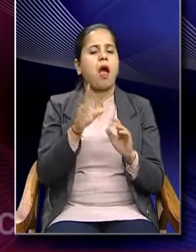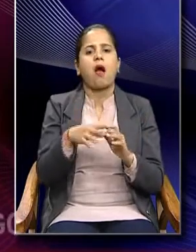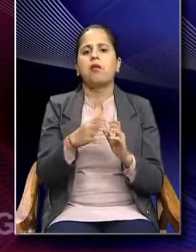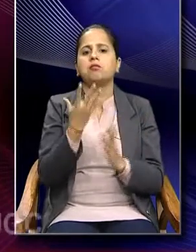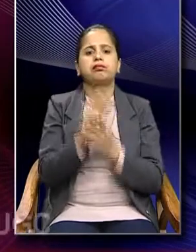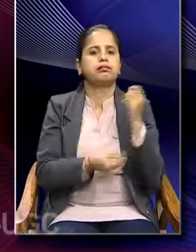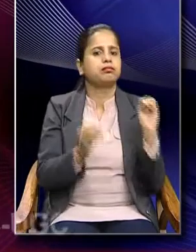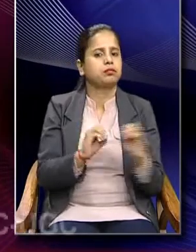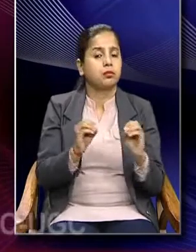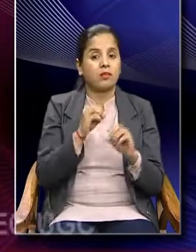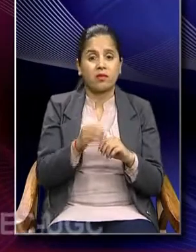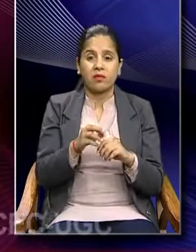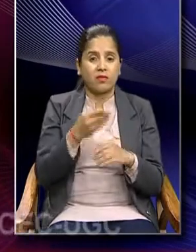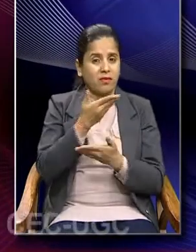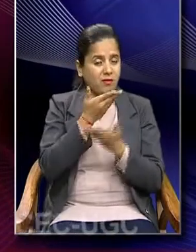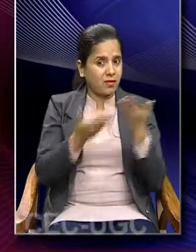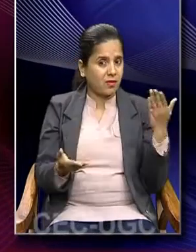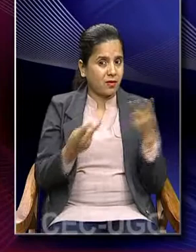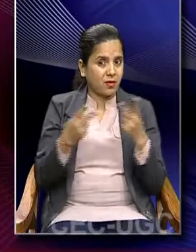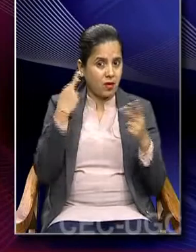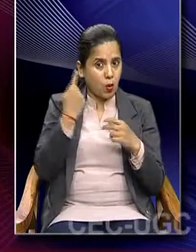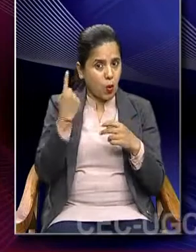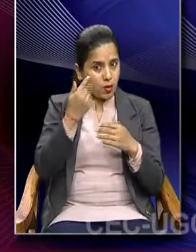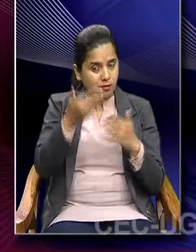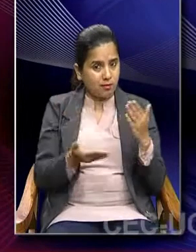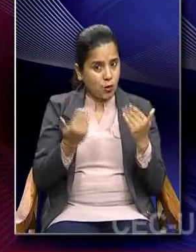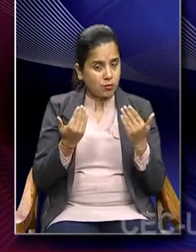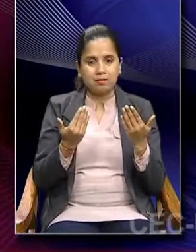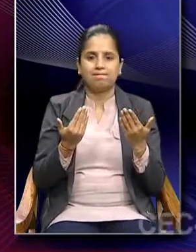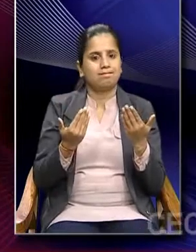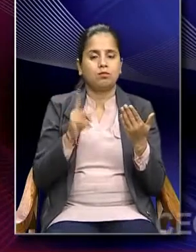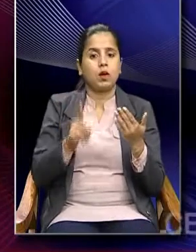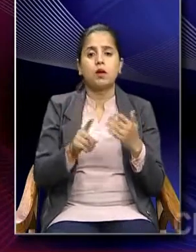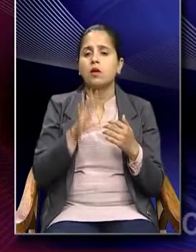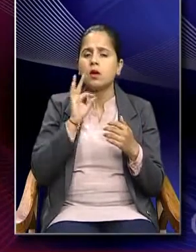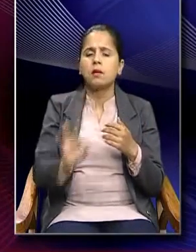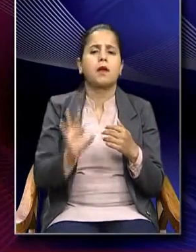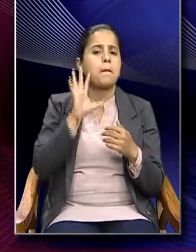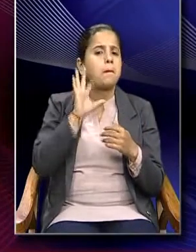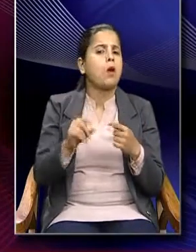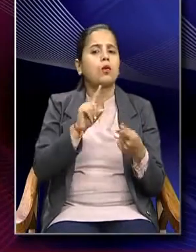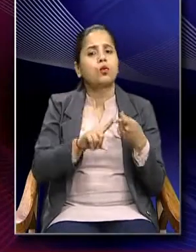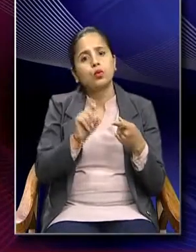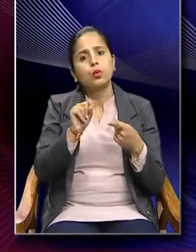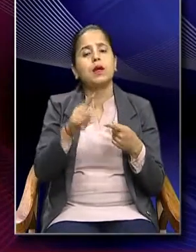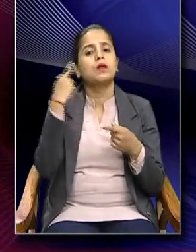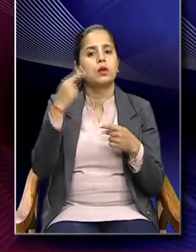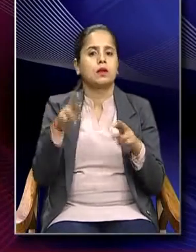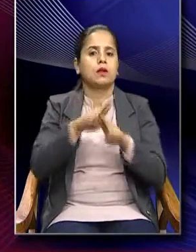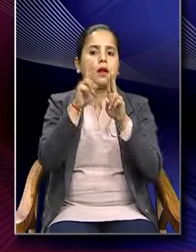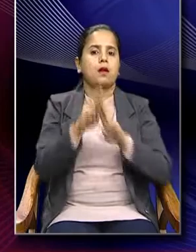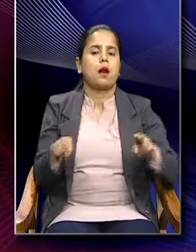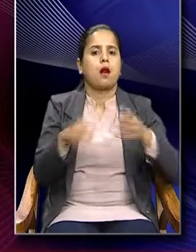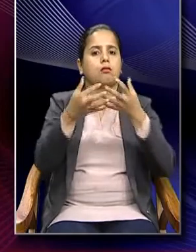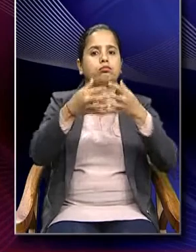that is not the sole. These are not the sole reasons, right? The primary reason for this is the international division of labor.